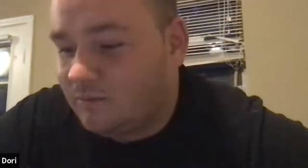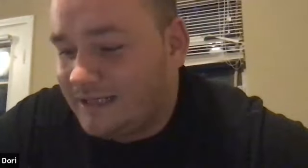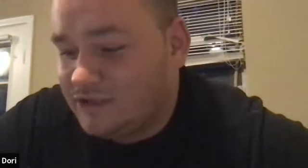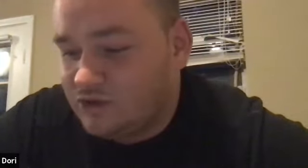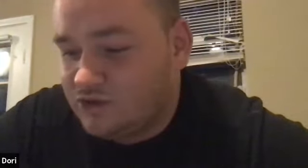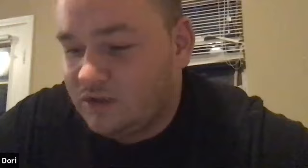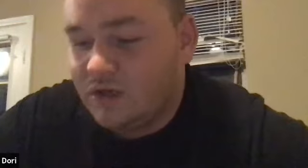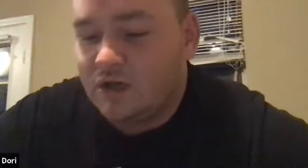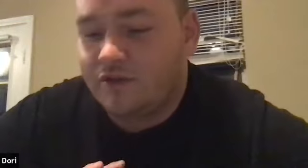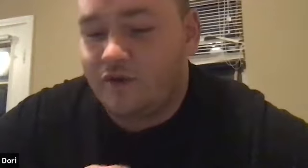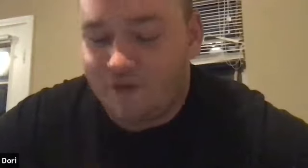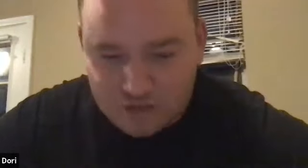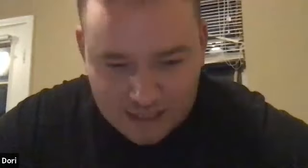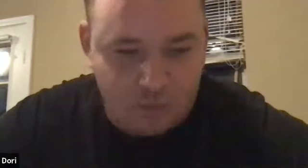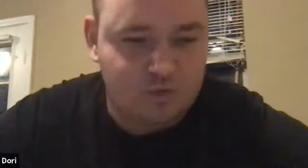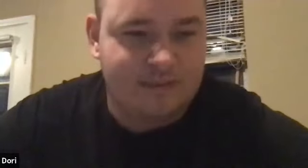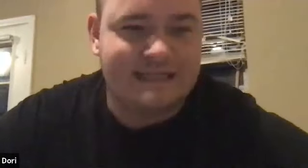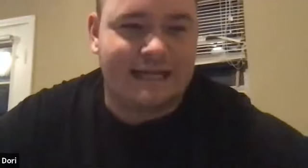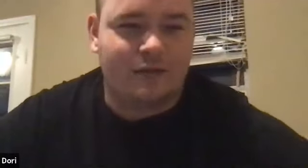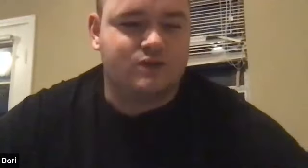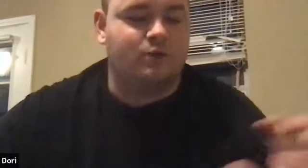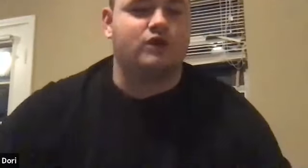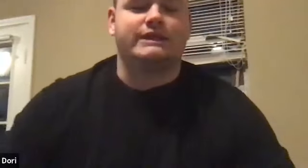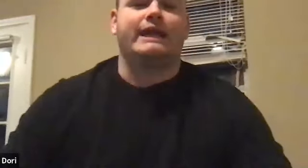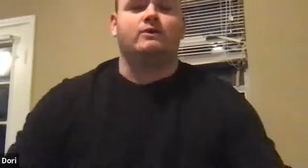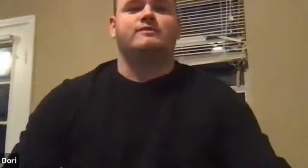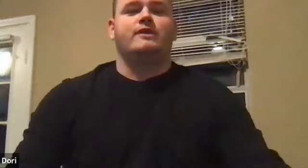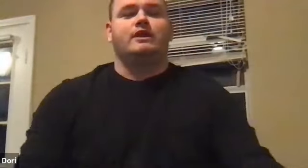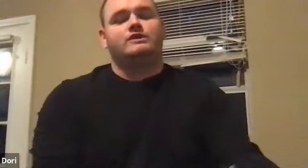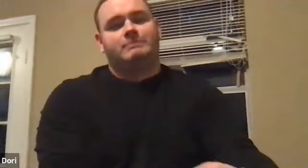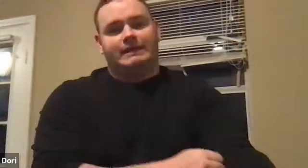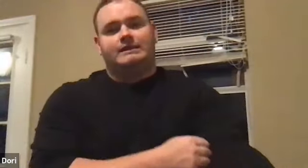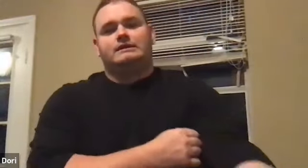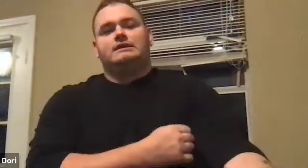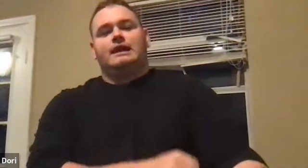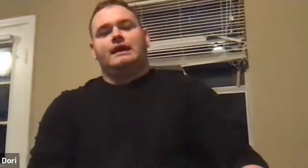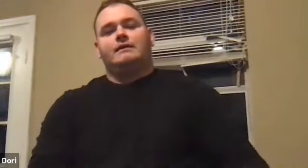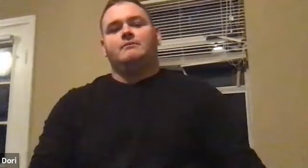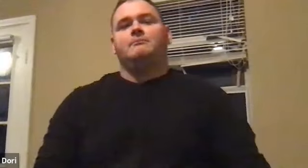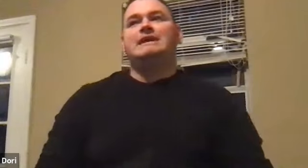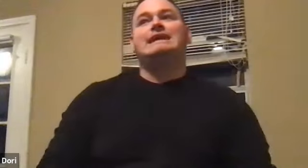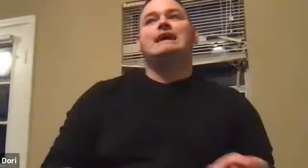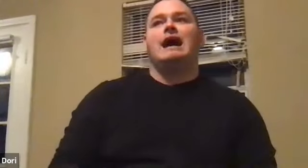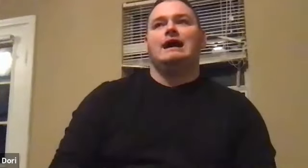my children, their first language will be sign language. They will learn sign language before they learn to speak. And